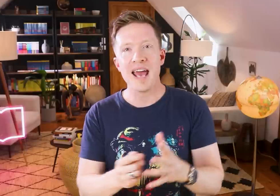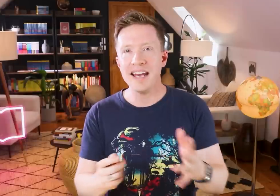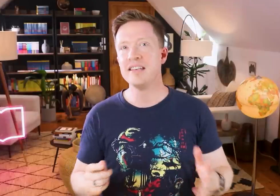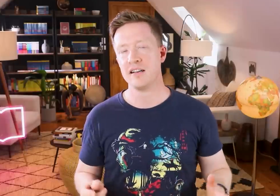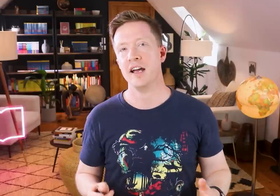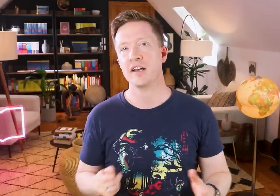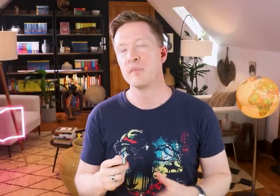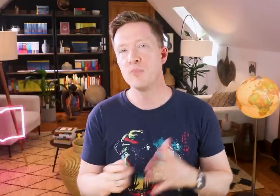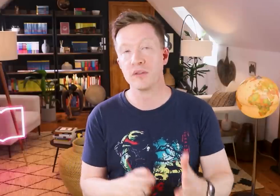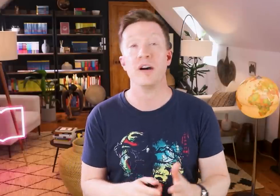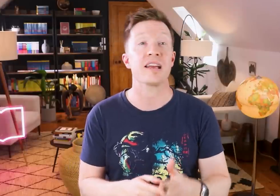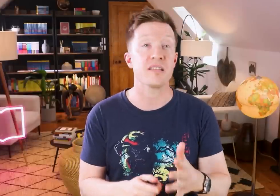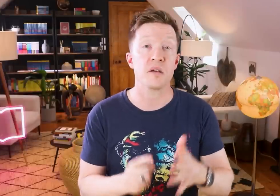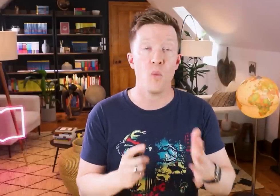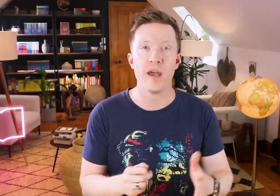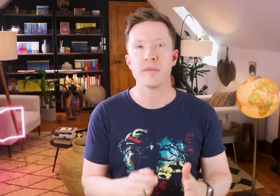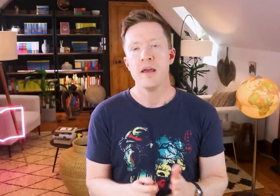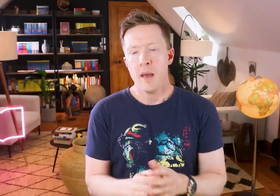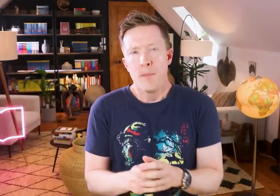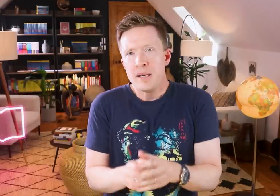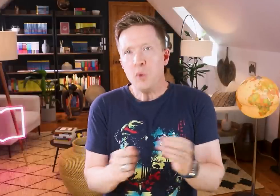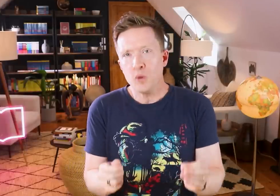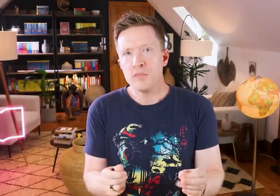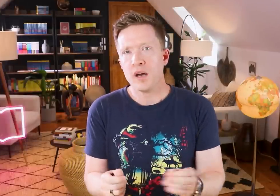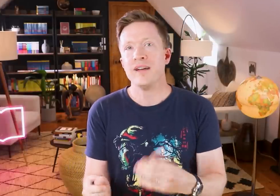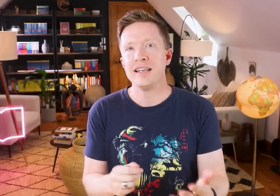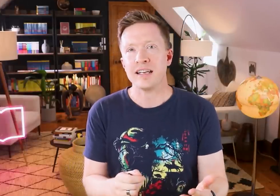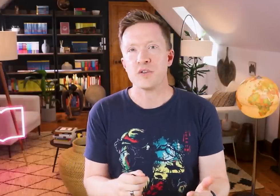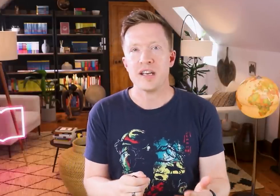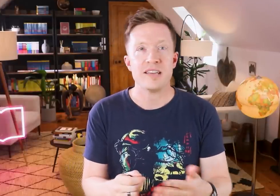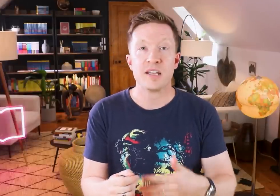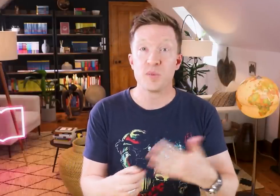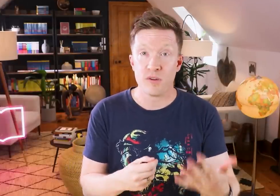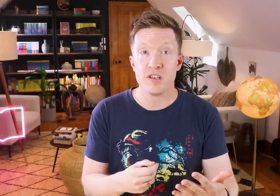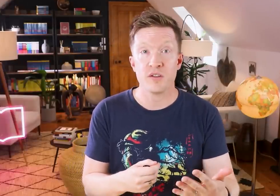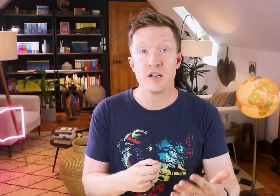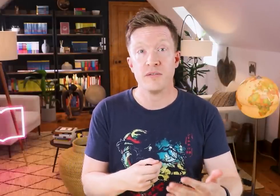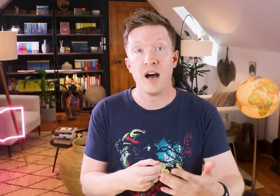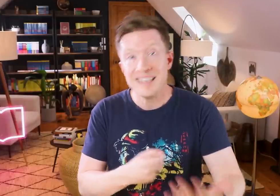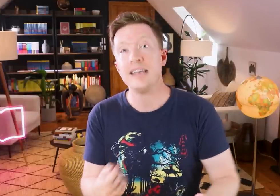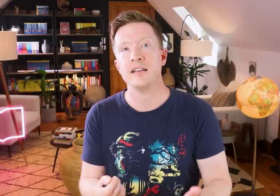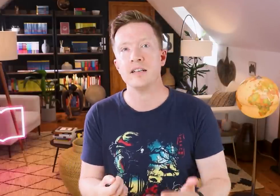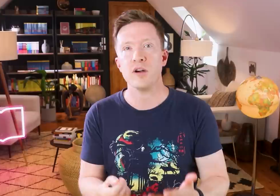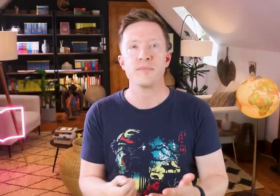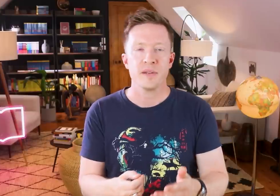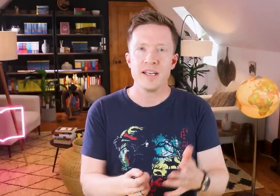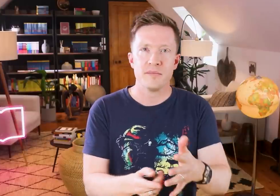any sign can be modified in some way. But an important part of any language is expressing yourself articulately, right? Take